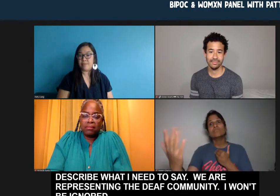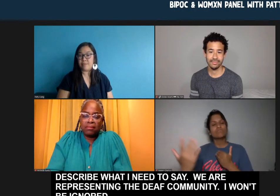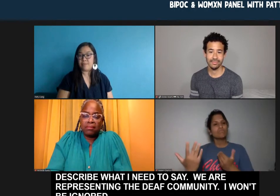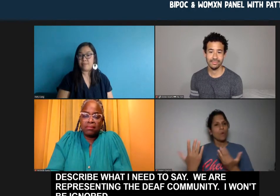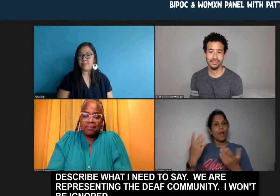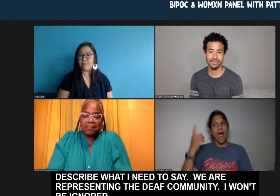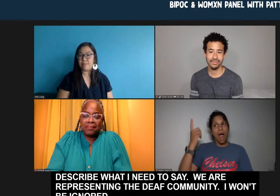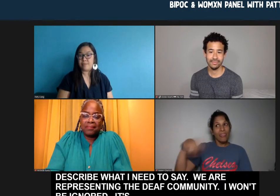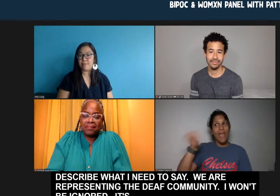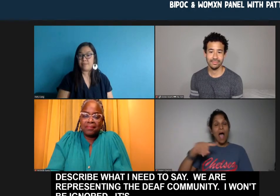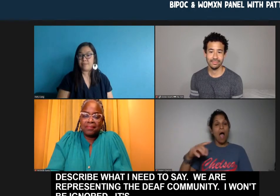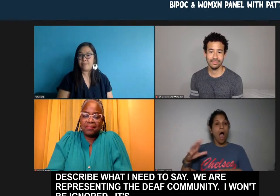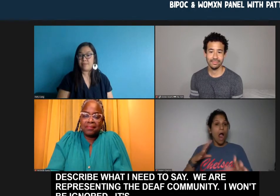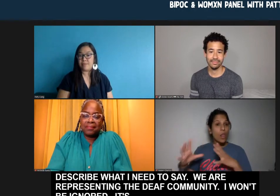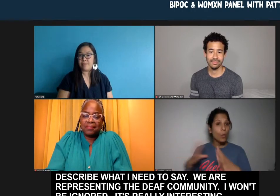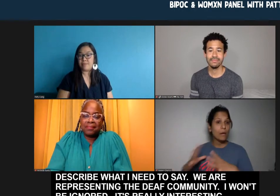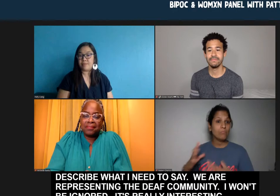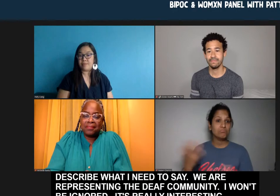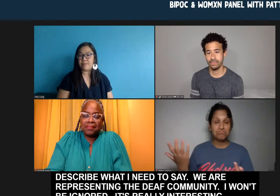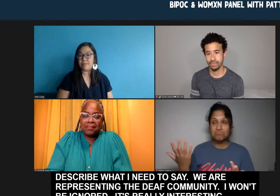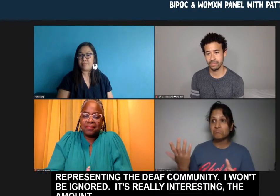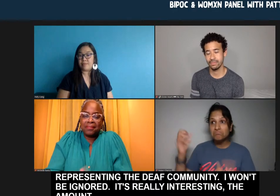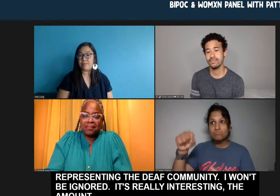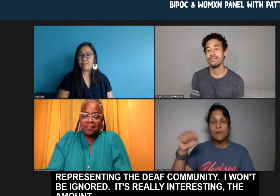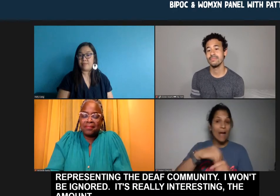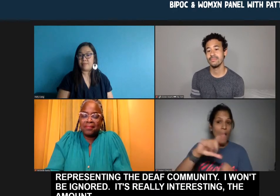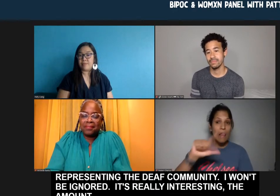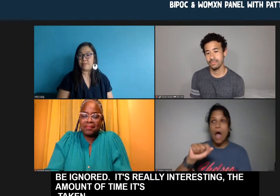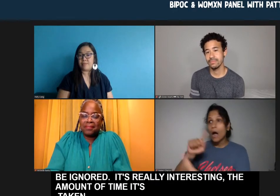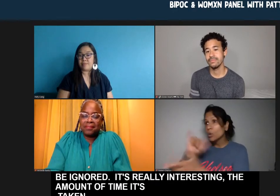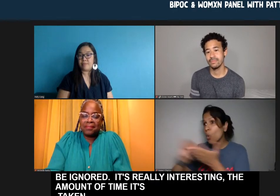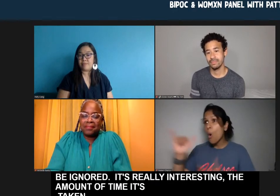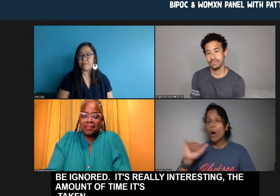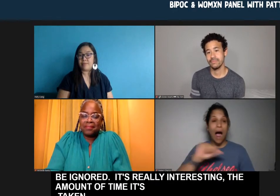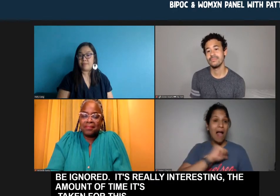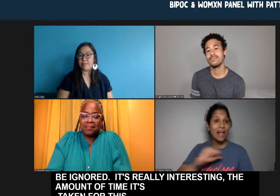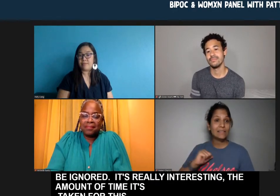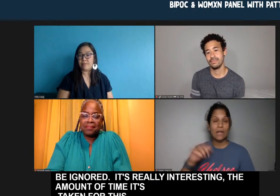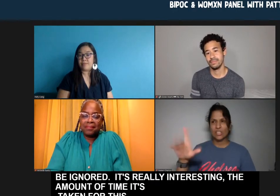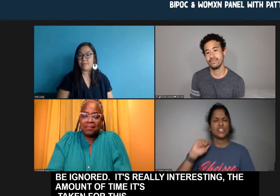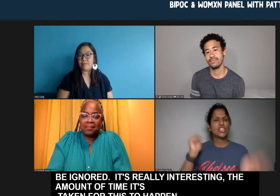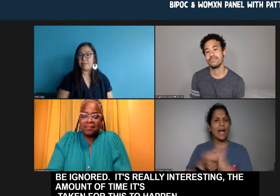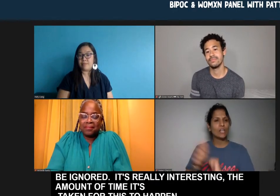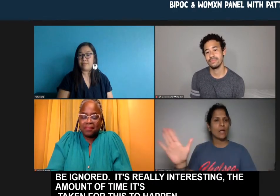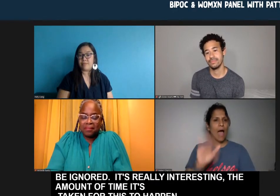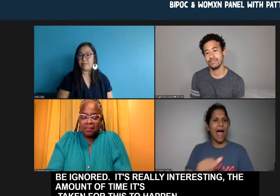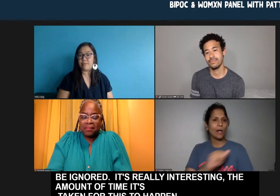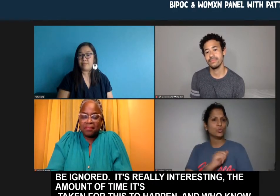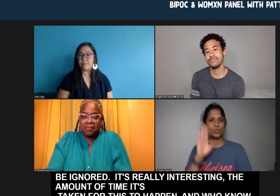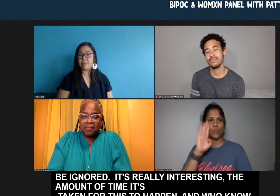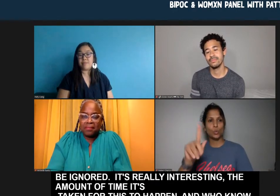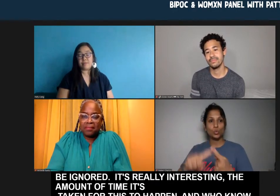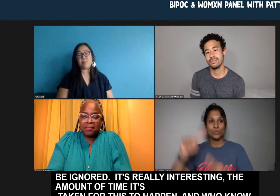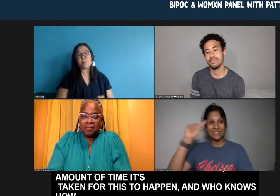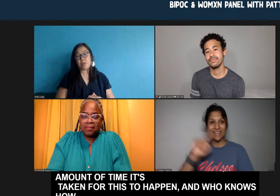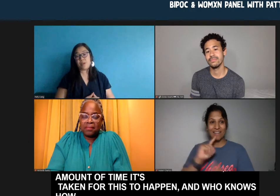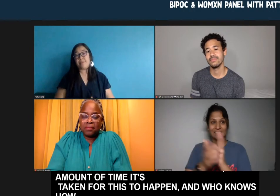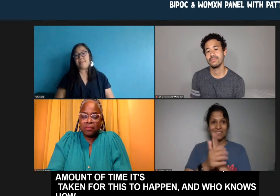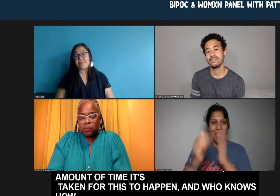the amount of time that it's taken for this to happen. And who knows about how Hollywood looks at it, but New York and Atlanta have